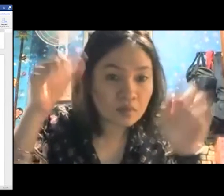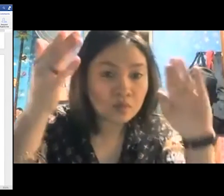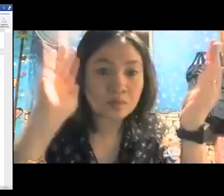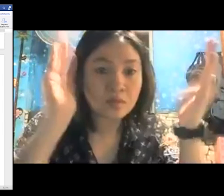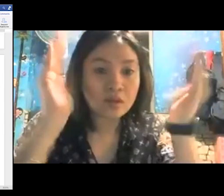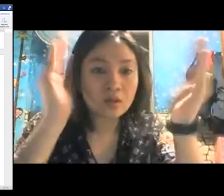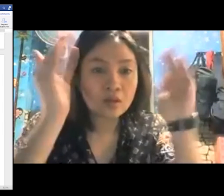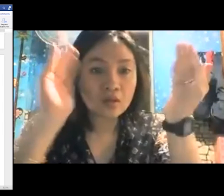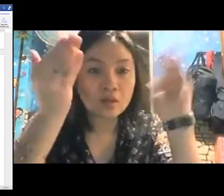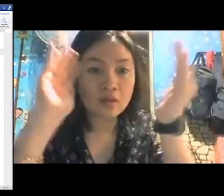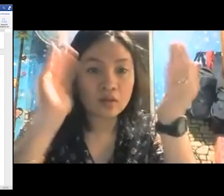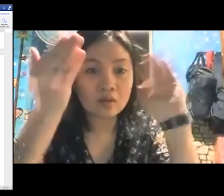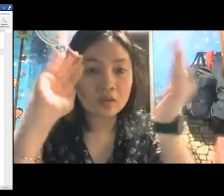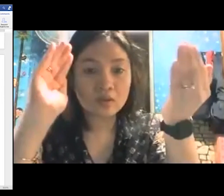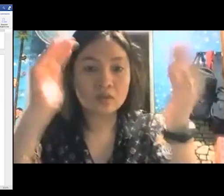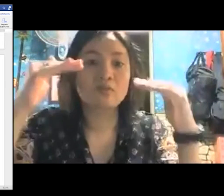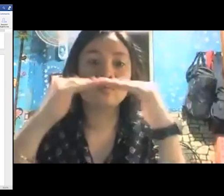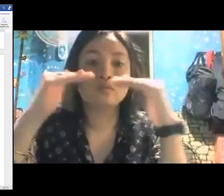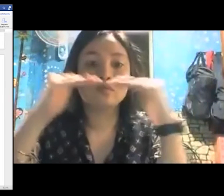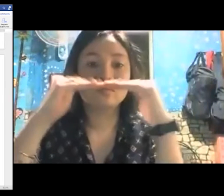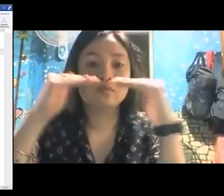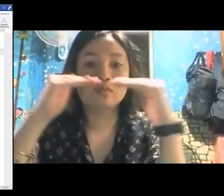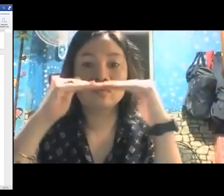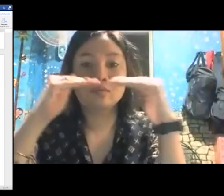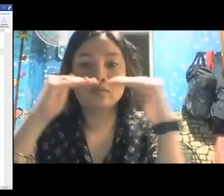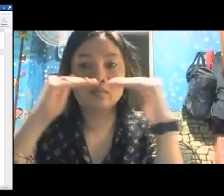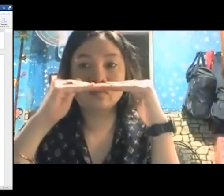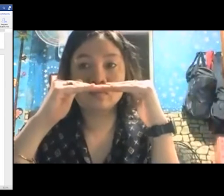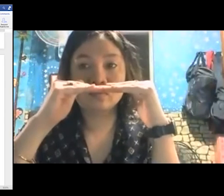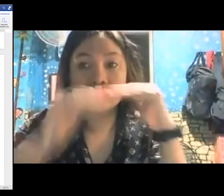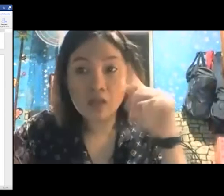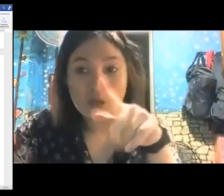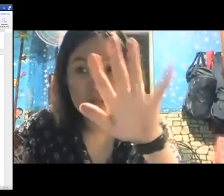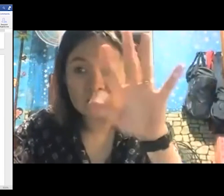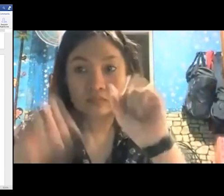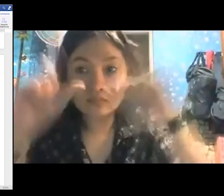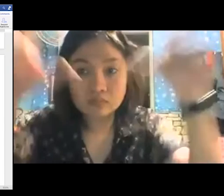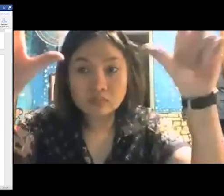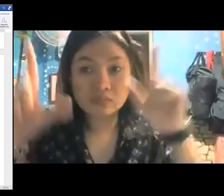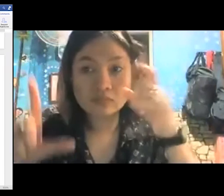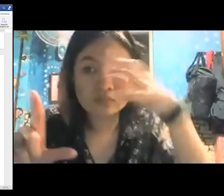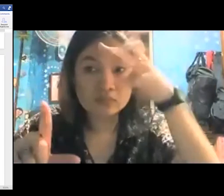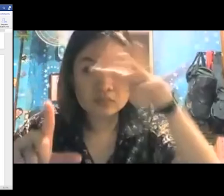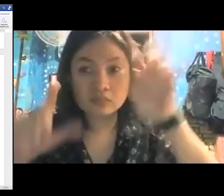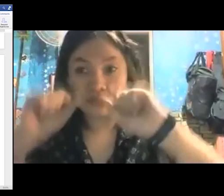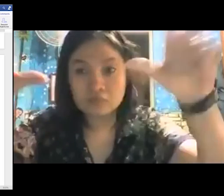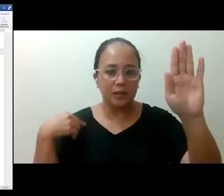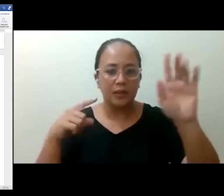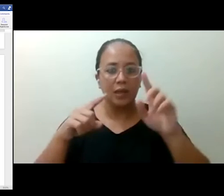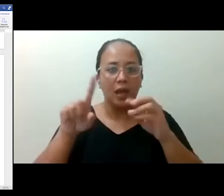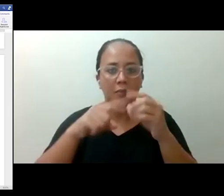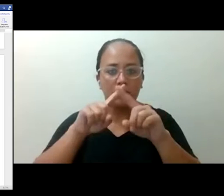Divide. Okay. So with compare. Yeah, with multiple. Let me go back up to